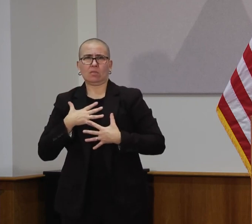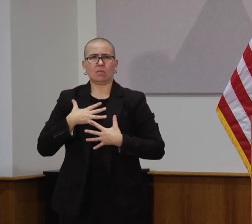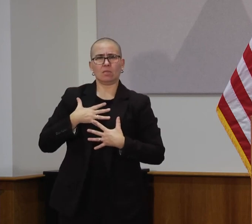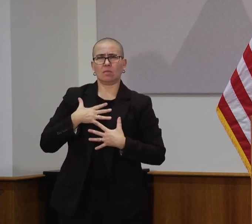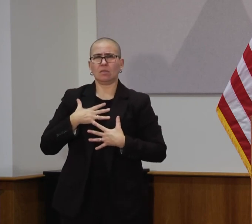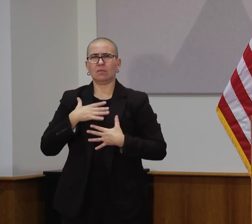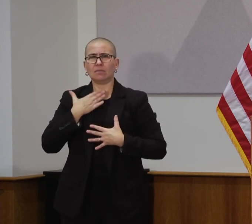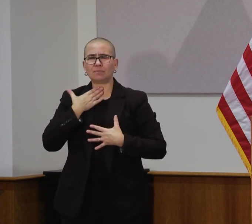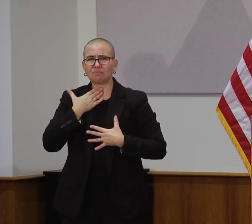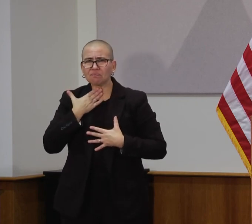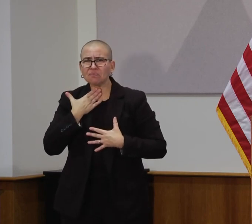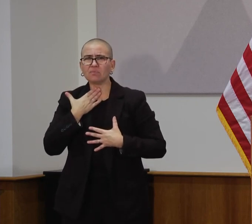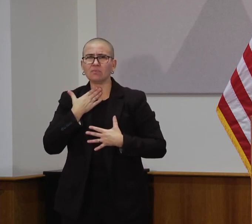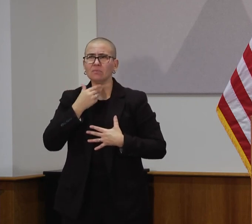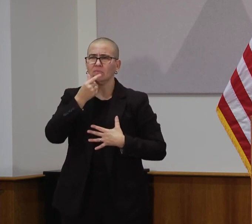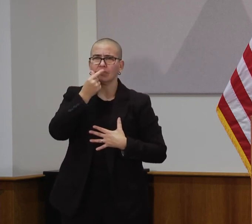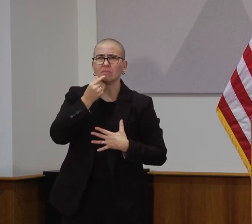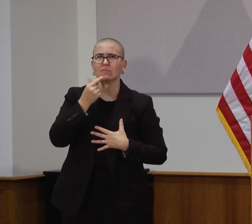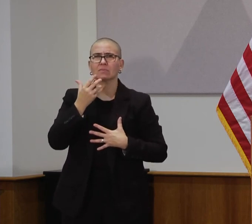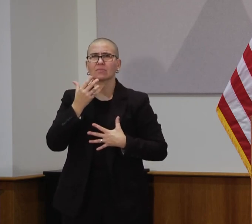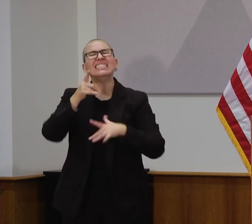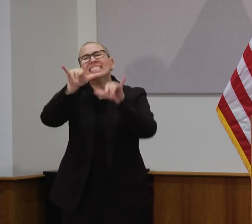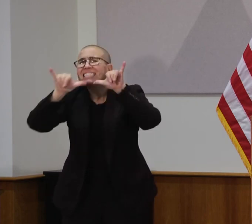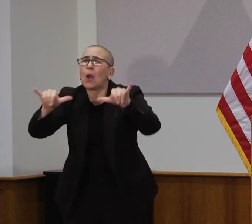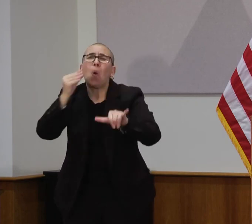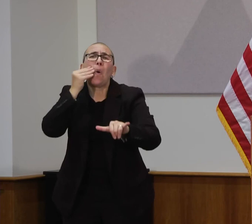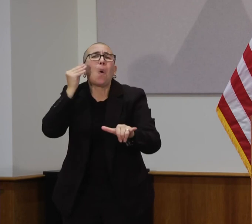stay home. Stay home anyway.